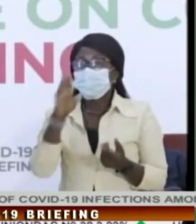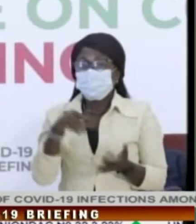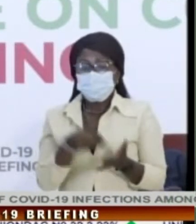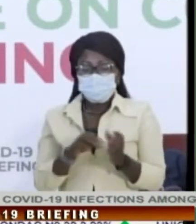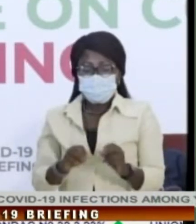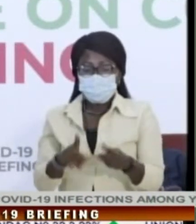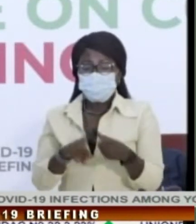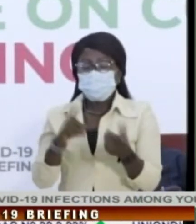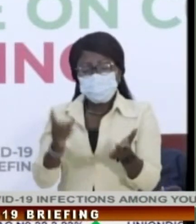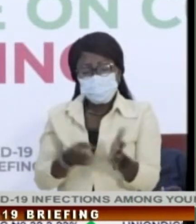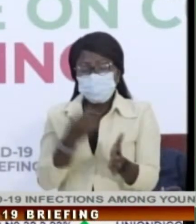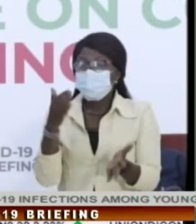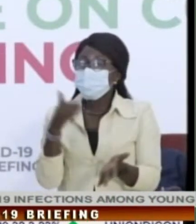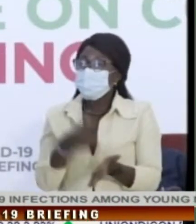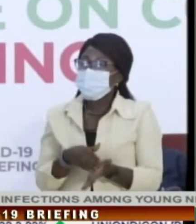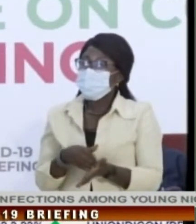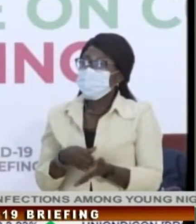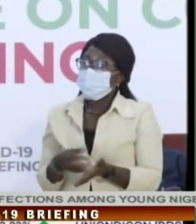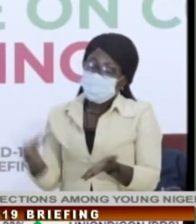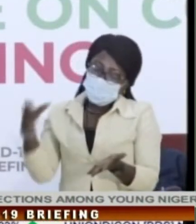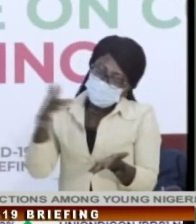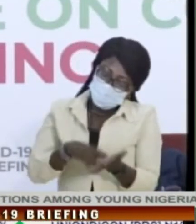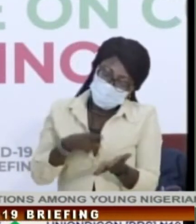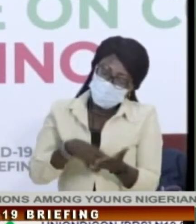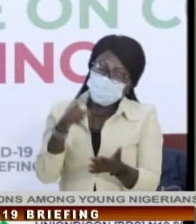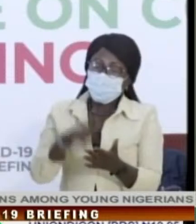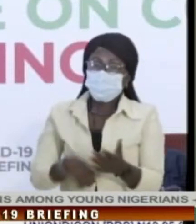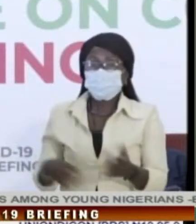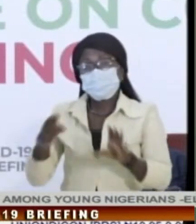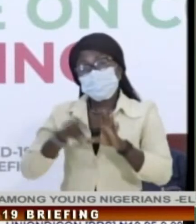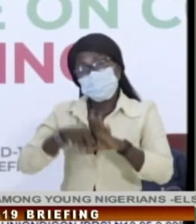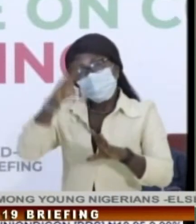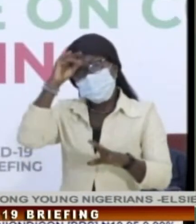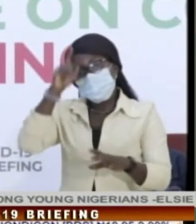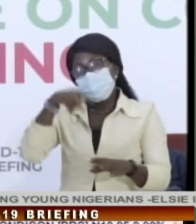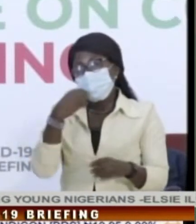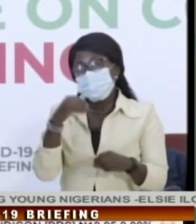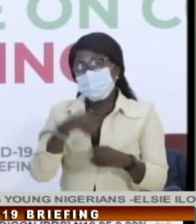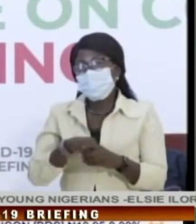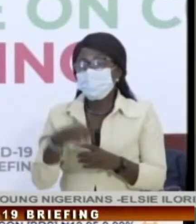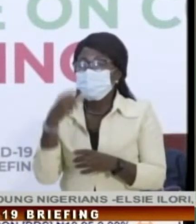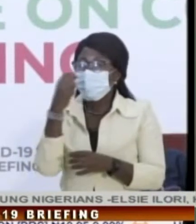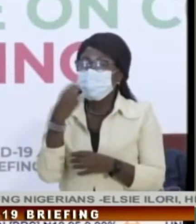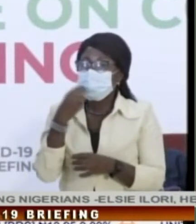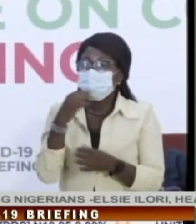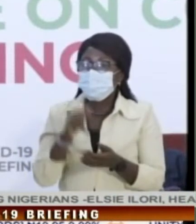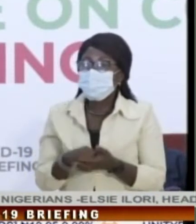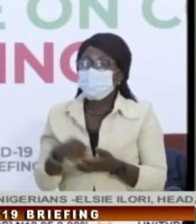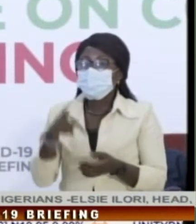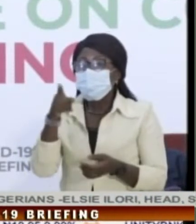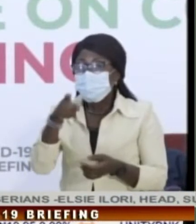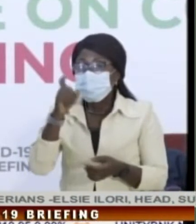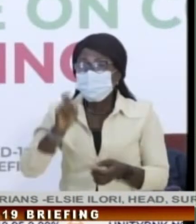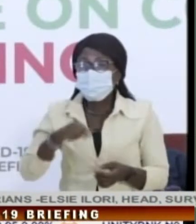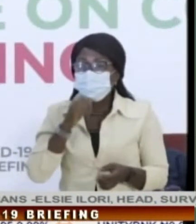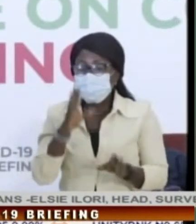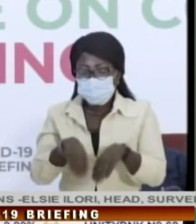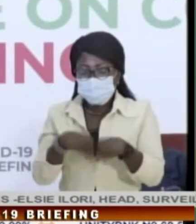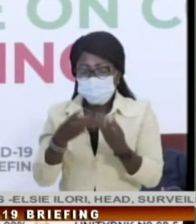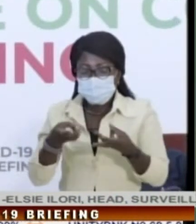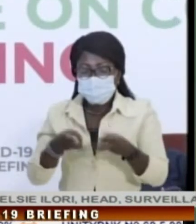to once again reiterate what Mr. Chairman mentioned in his address, that we must not give way